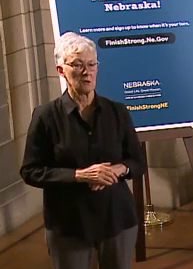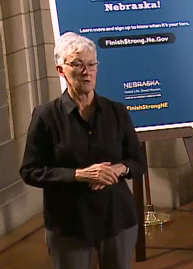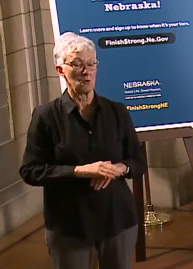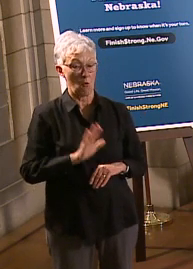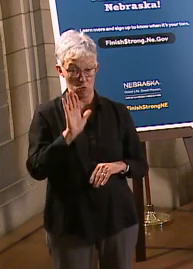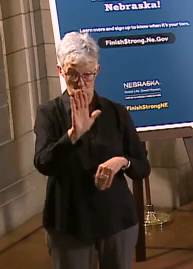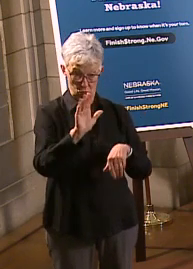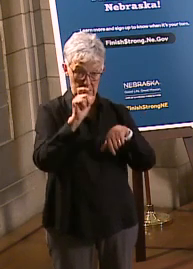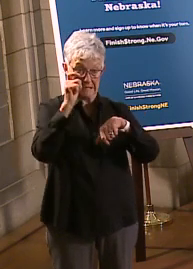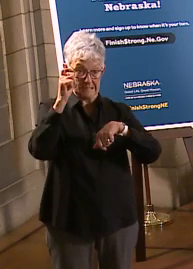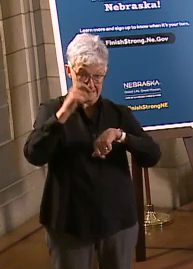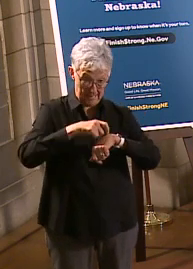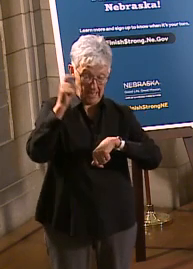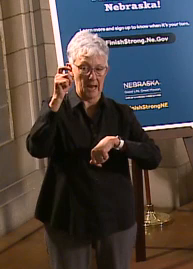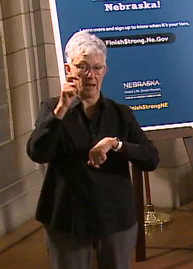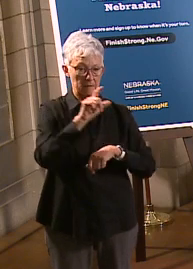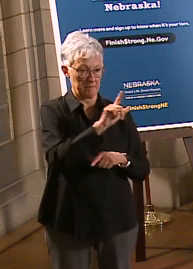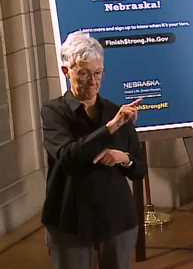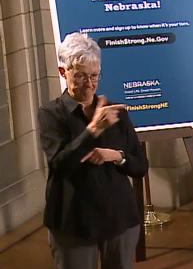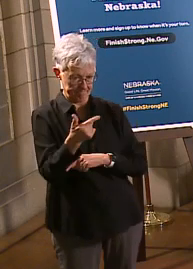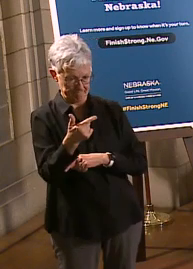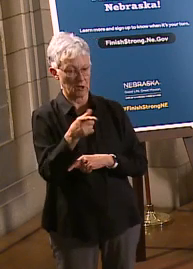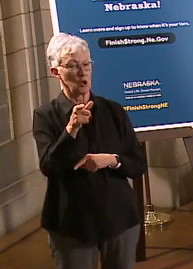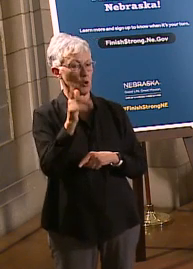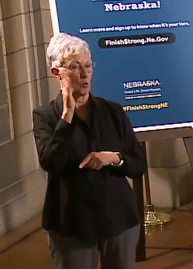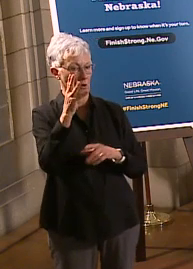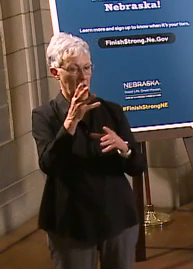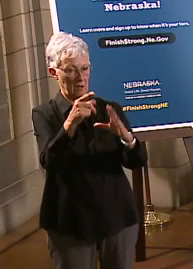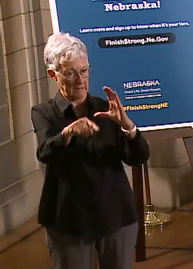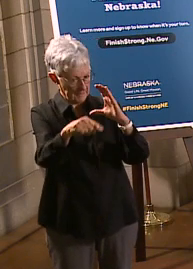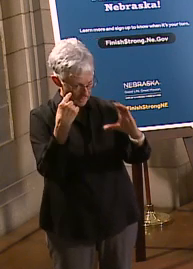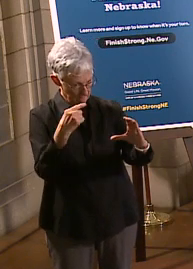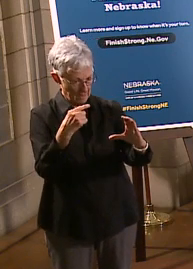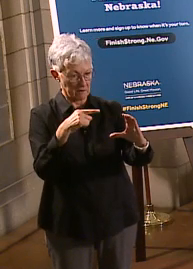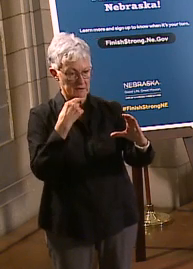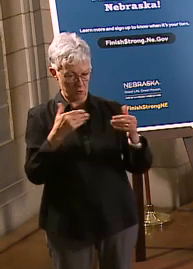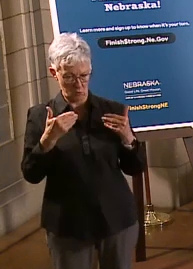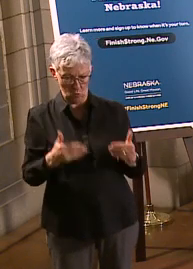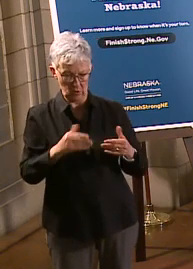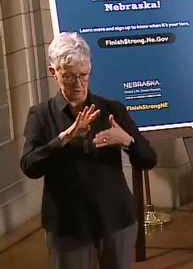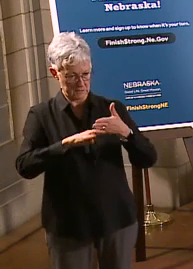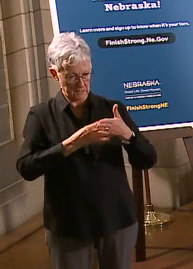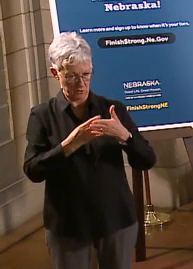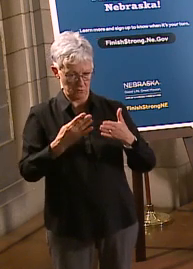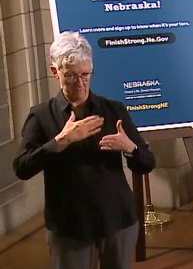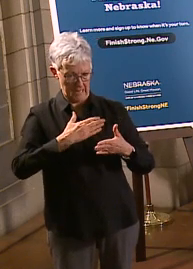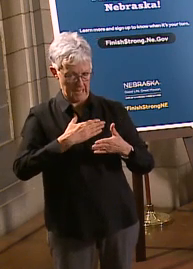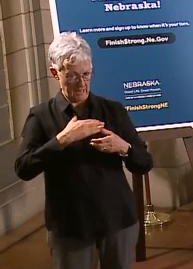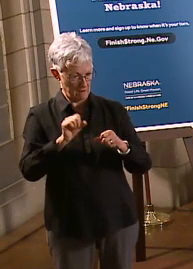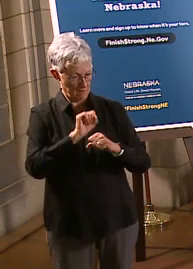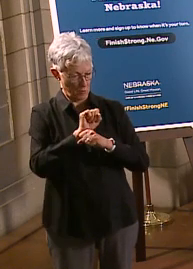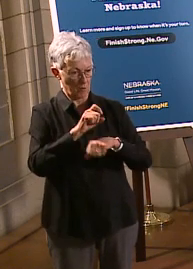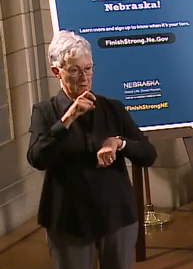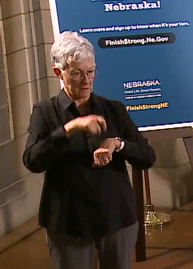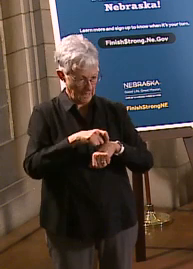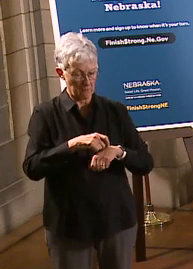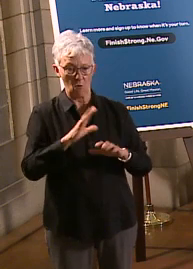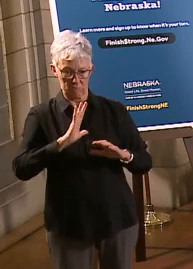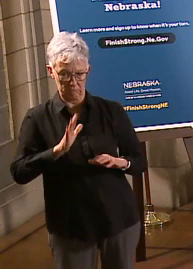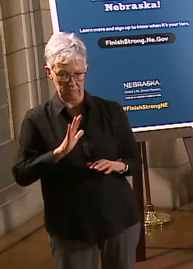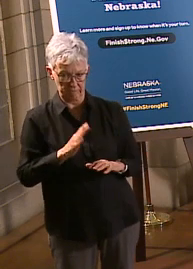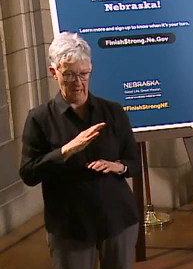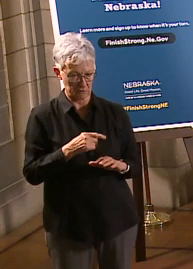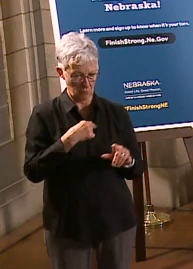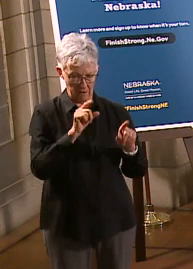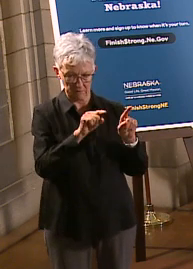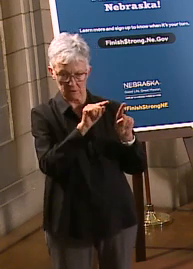says, go ahead and schedule your appointment. And when you do that, the first thing you're going to do is select your